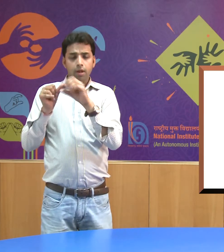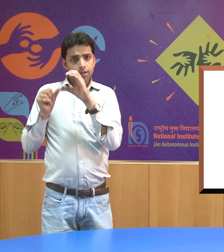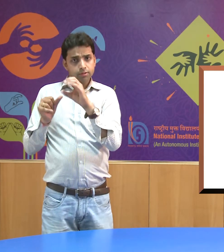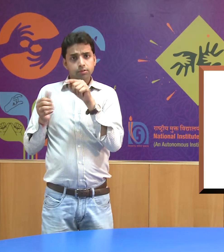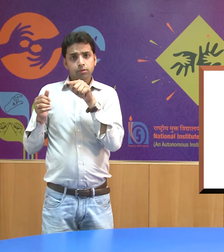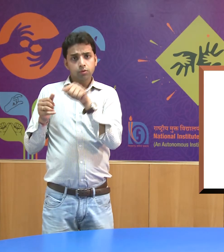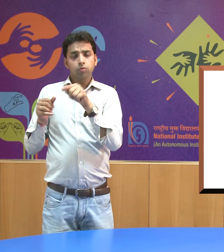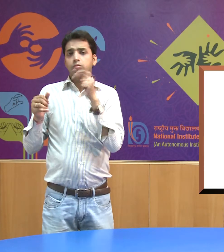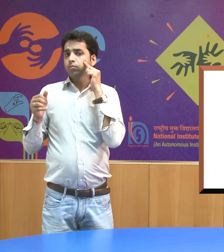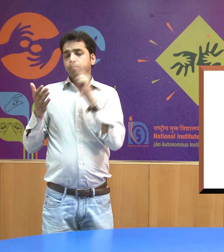signlanguage@nios.ac.in.